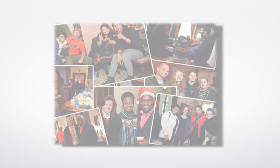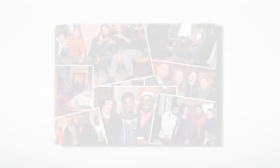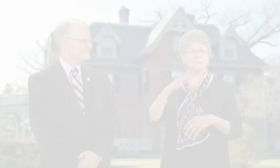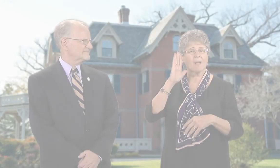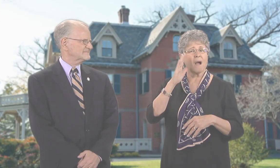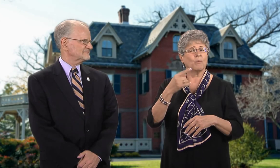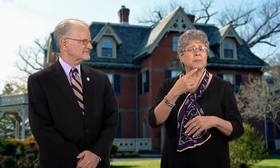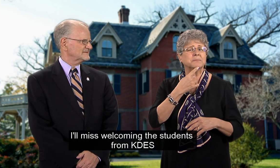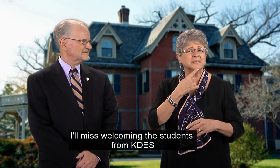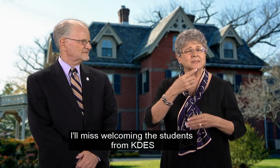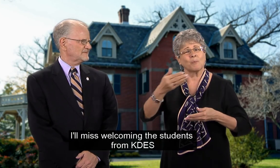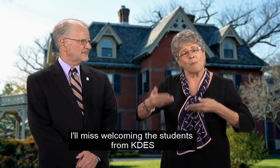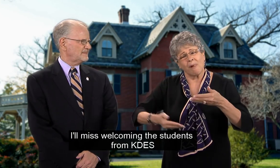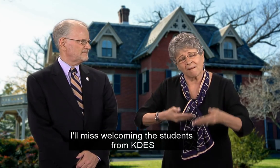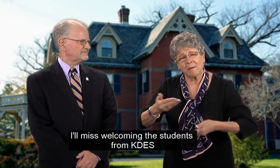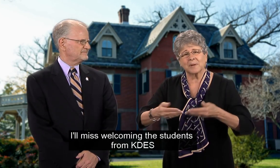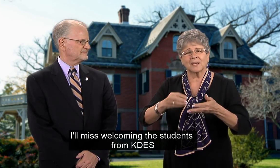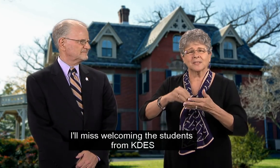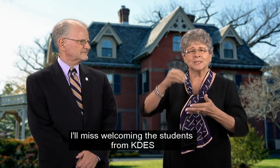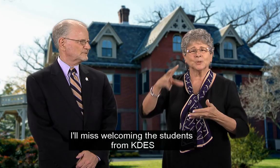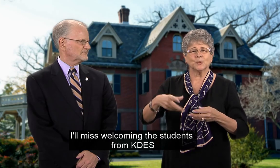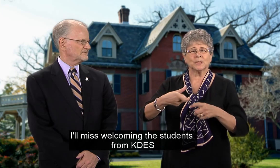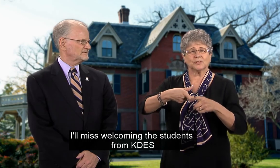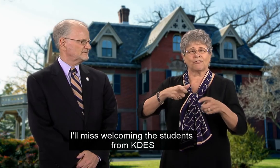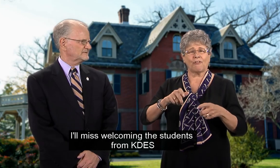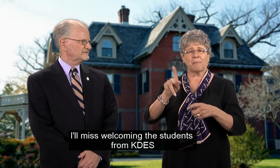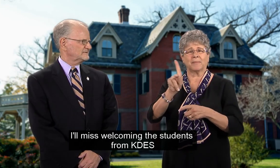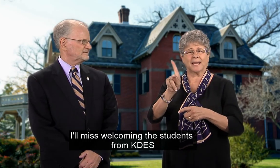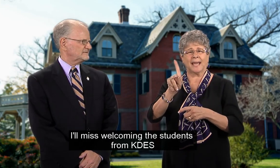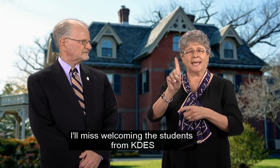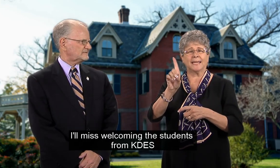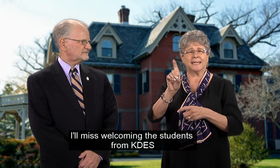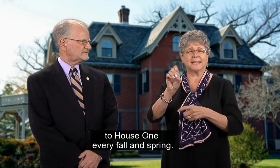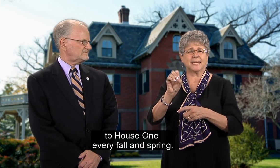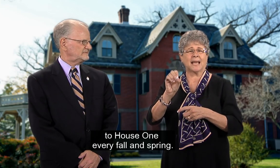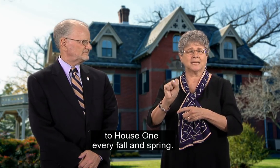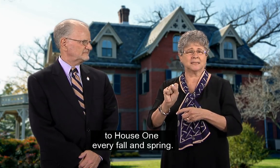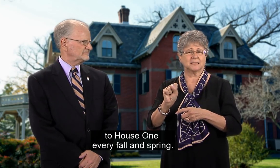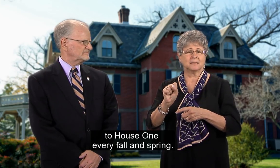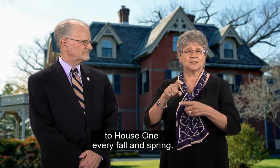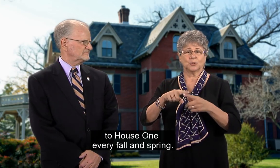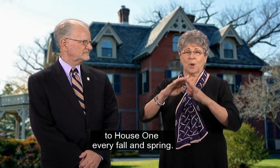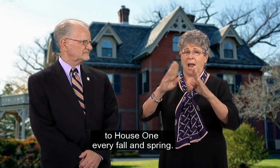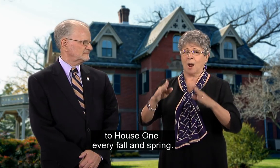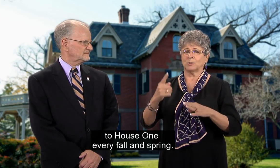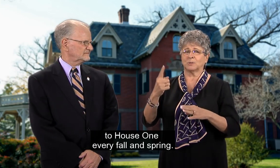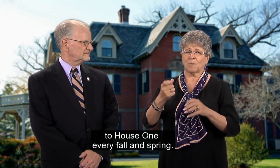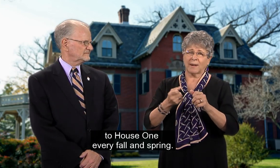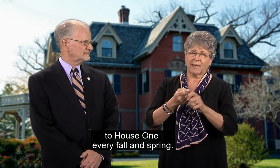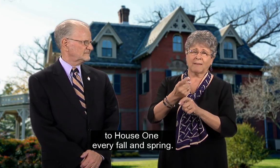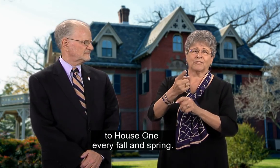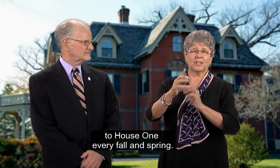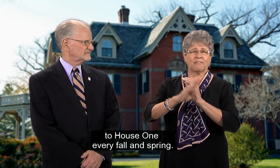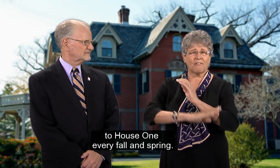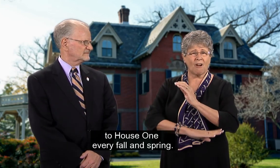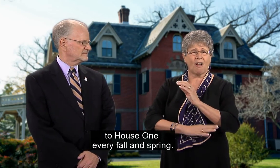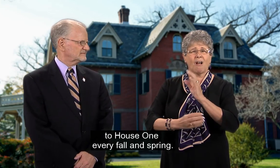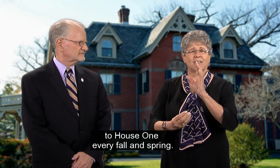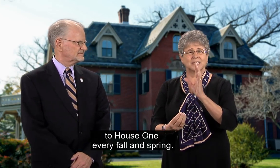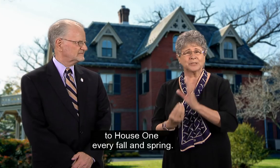I'll miss welcoming the students from KDES to House One every fall and spring.